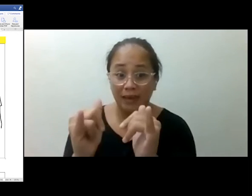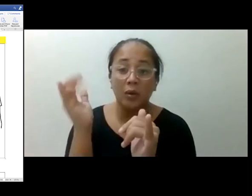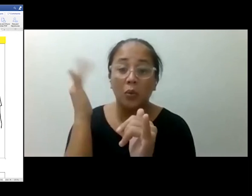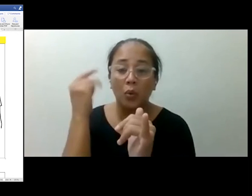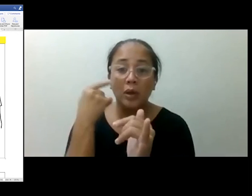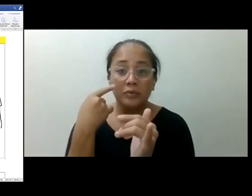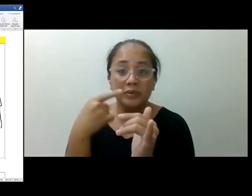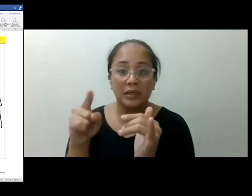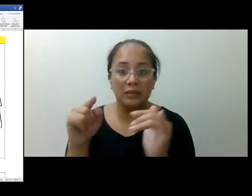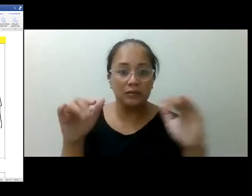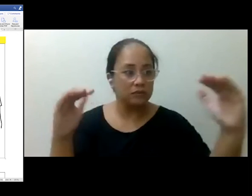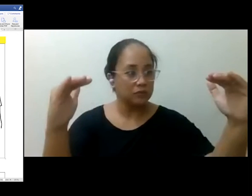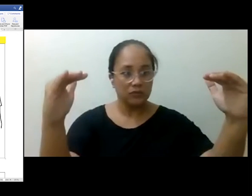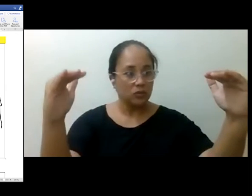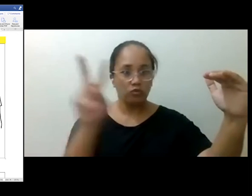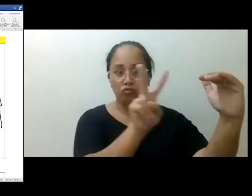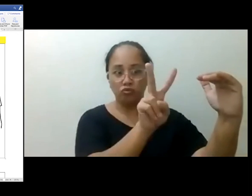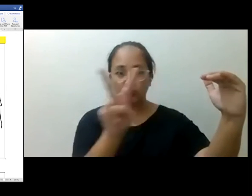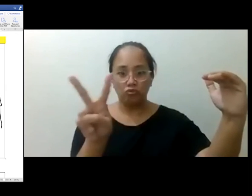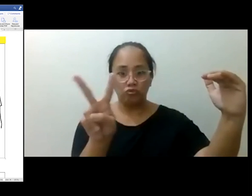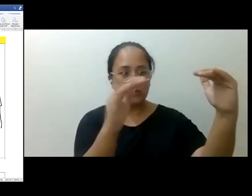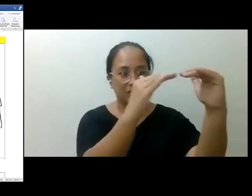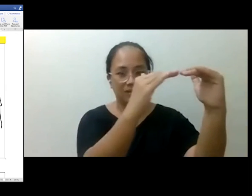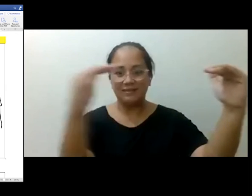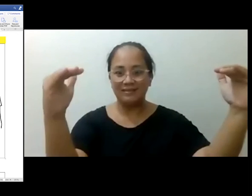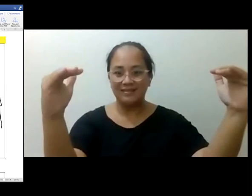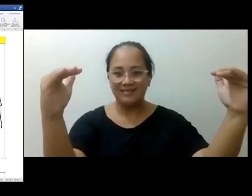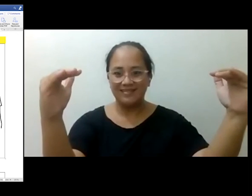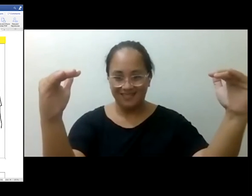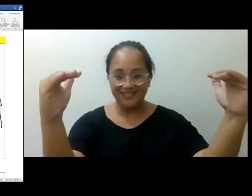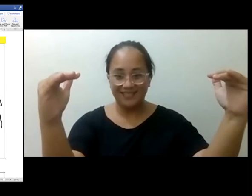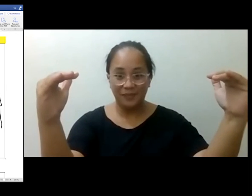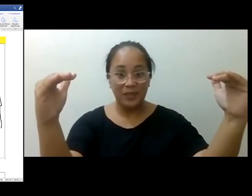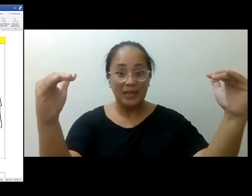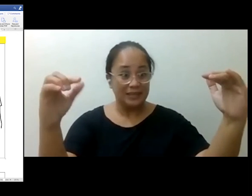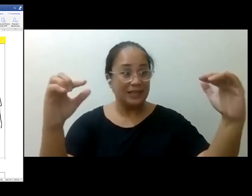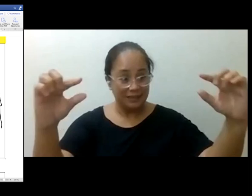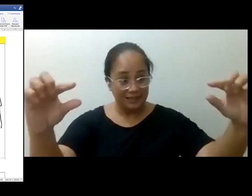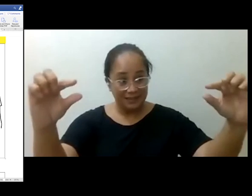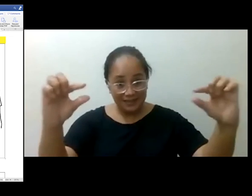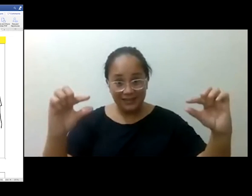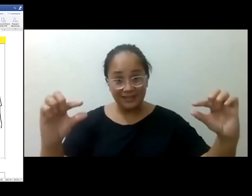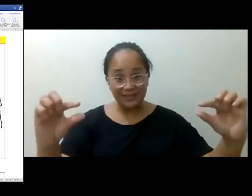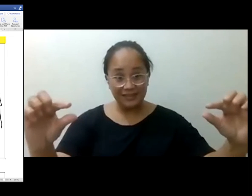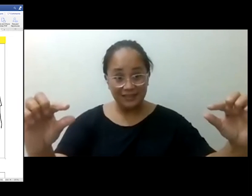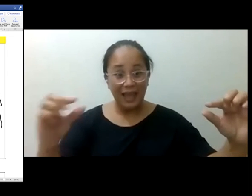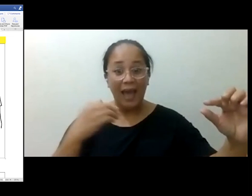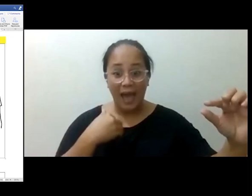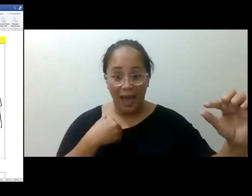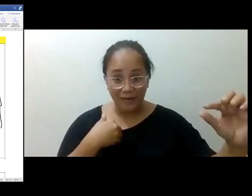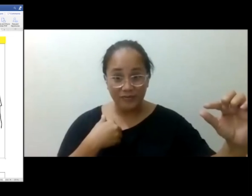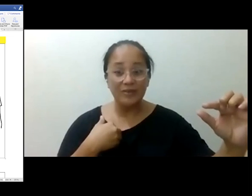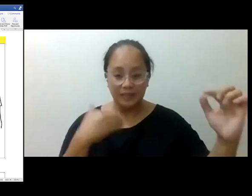are two things that are parallel in structure. And then underneath that first sentence, we do another sentence.